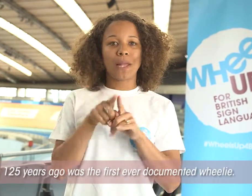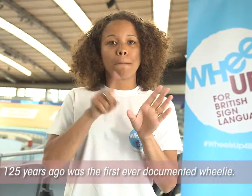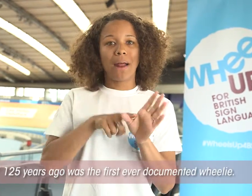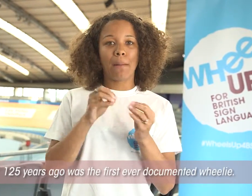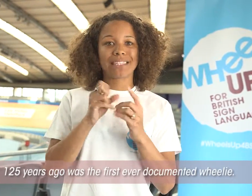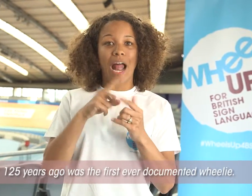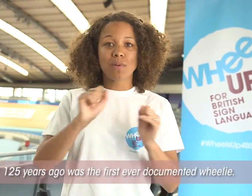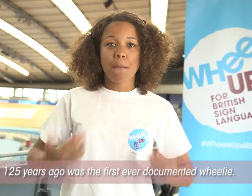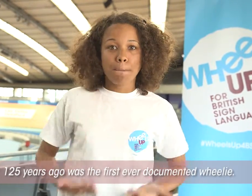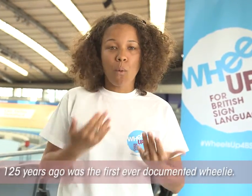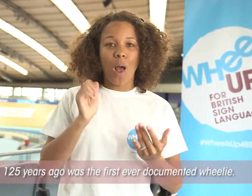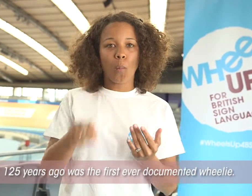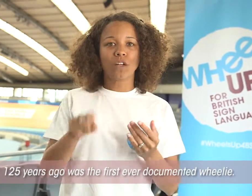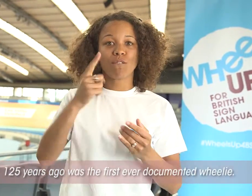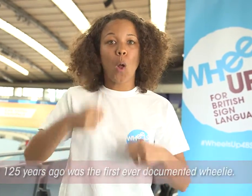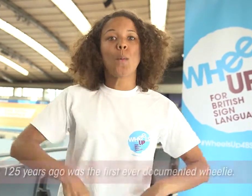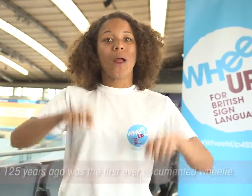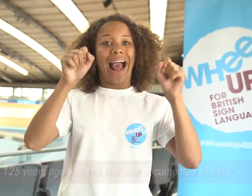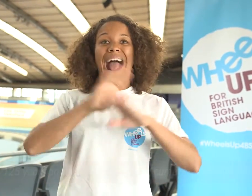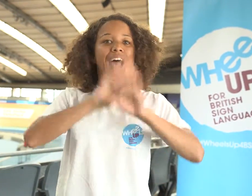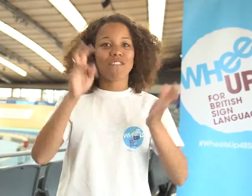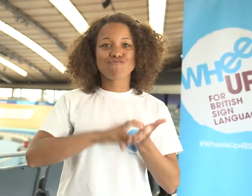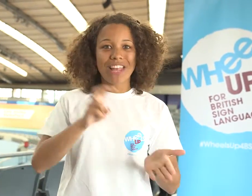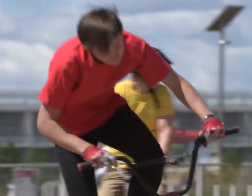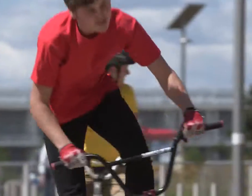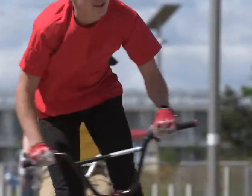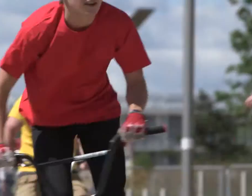ago was the first ever documented wheelie. Music